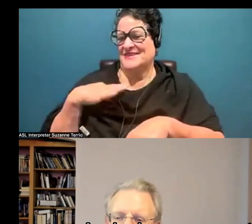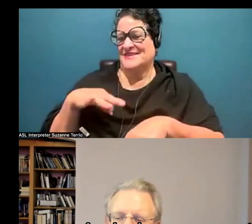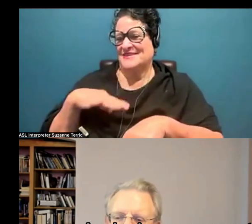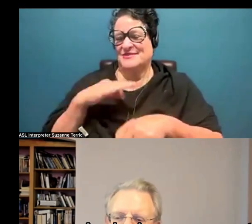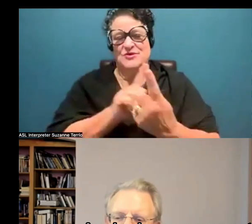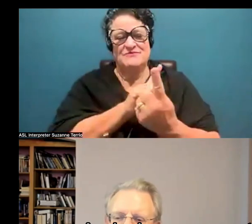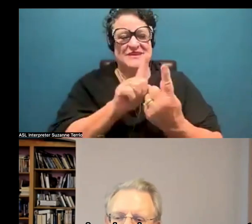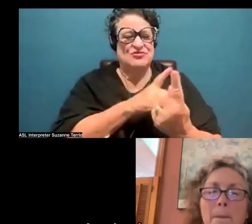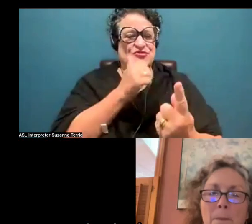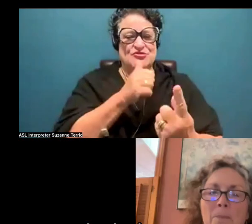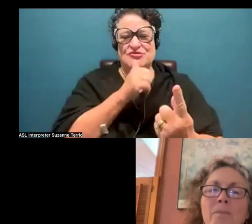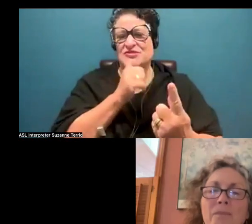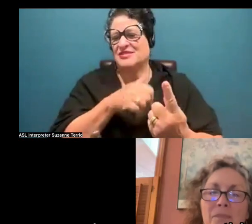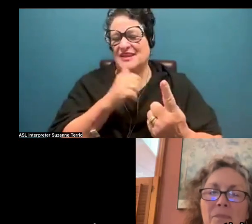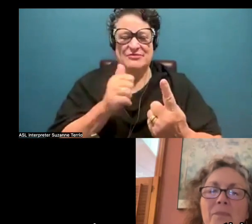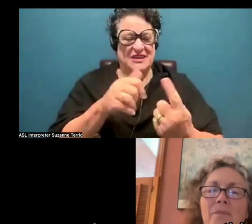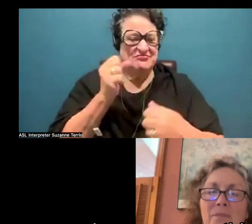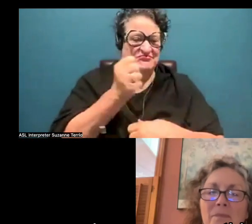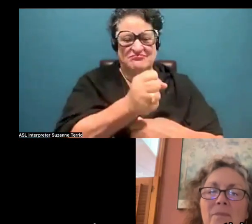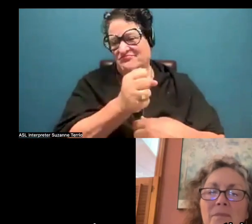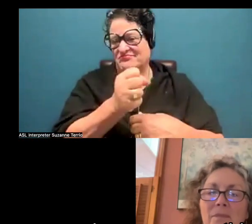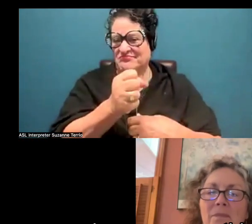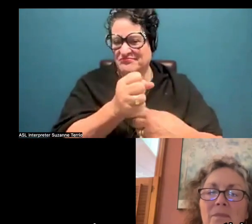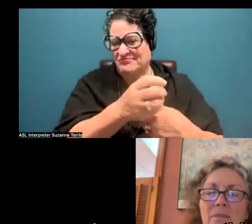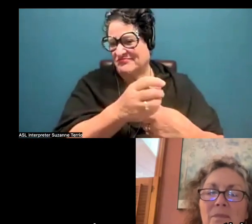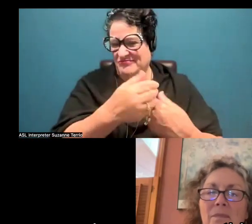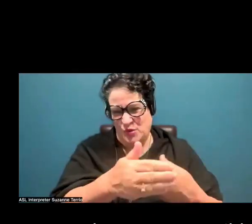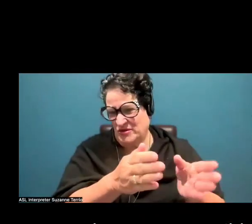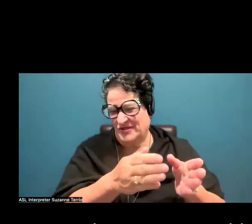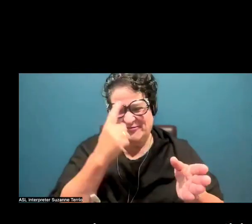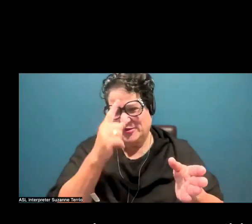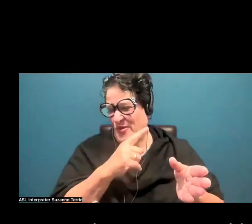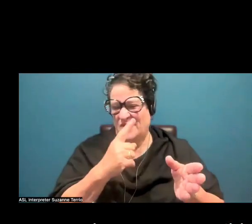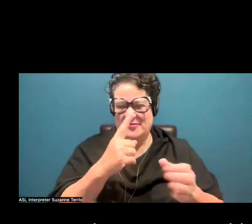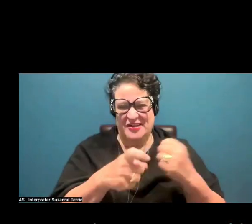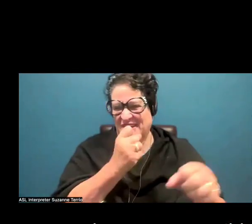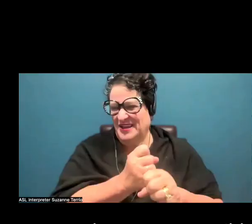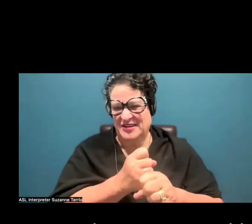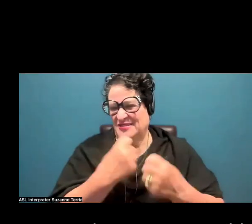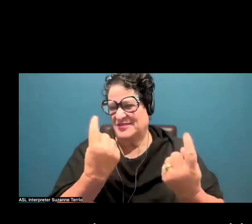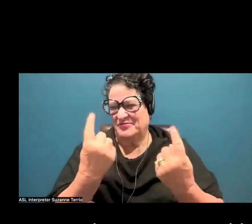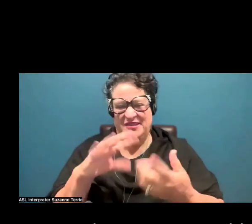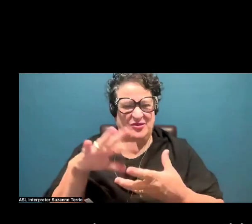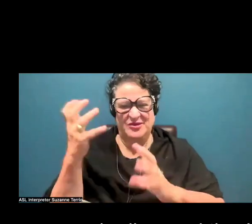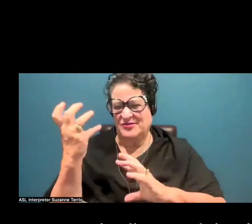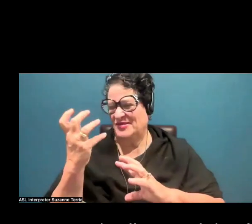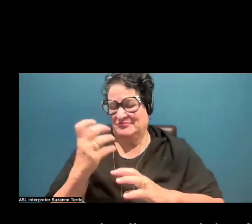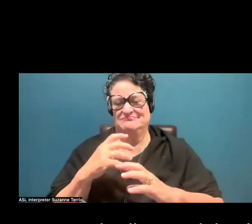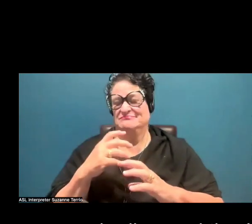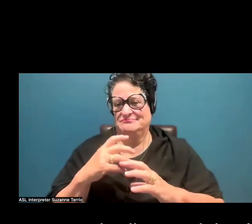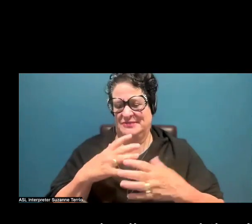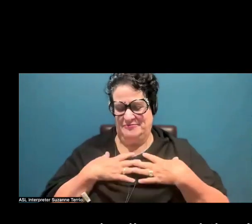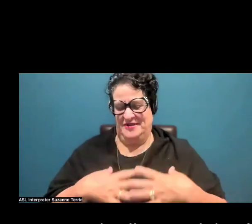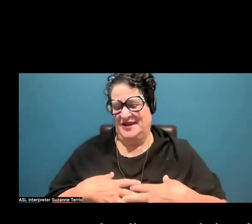been under quarantine for about a year because something is going horribly wrong and mysteriously wrong with their bodies,